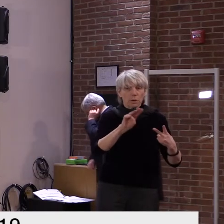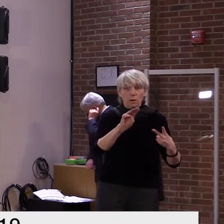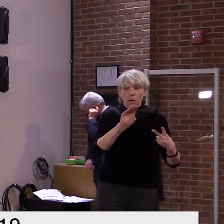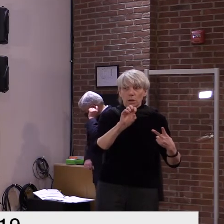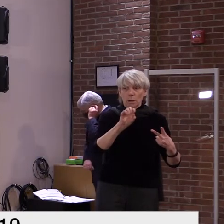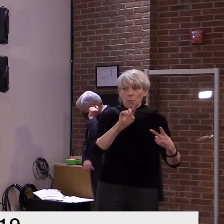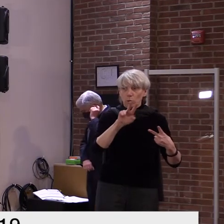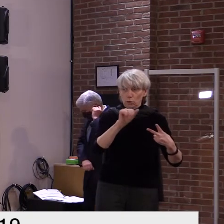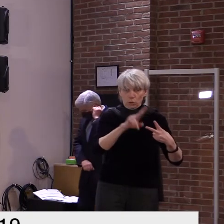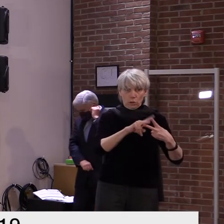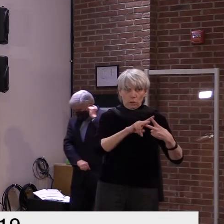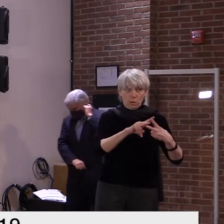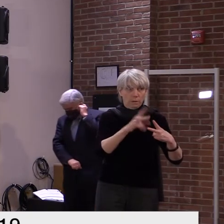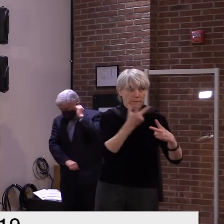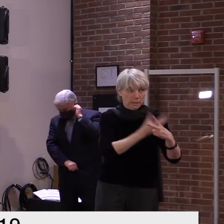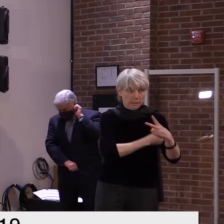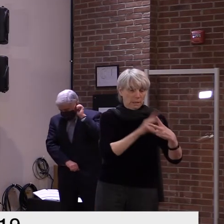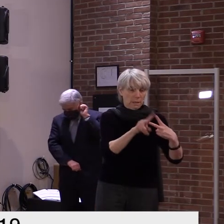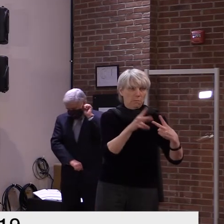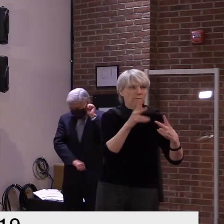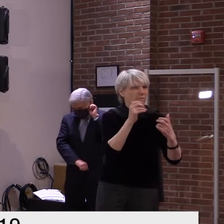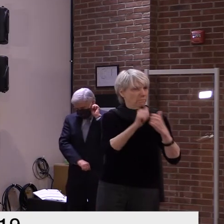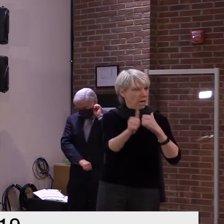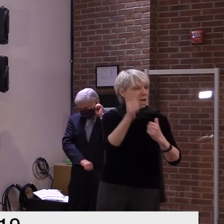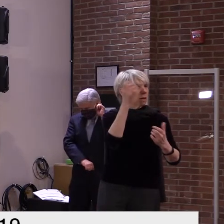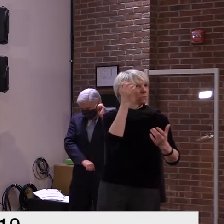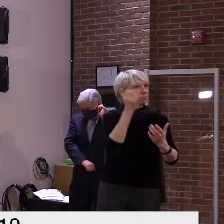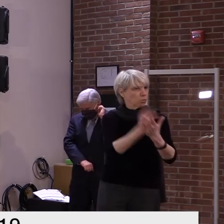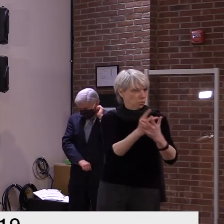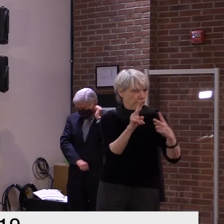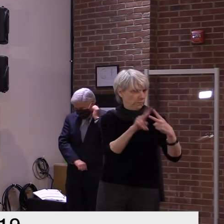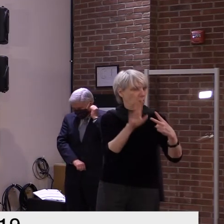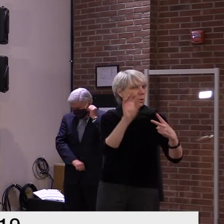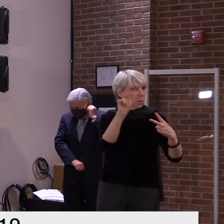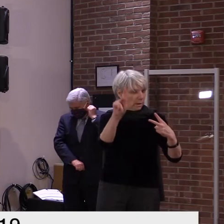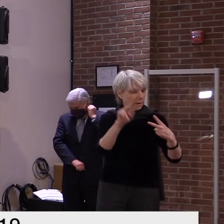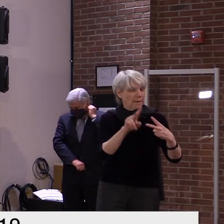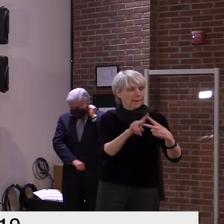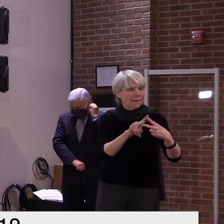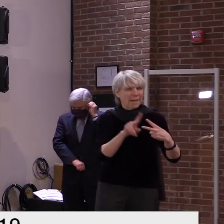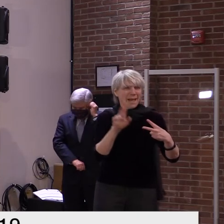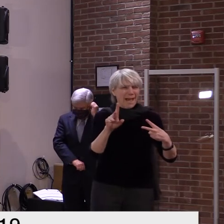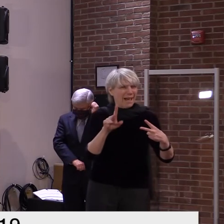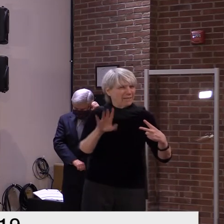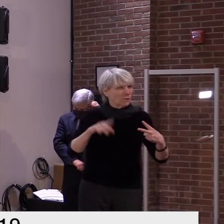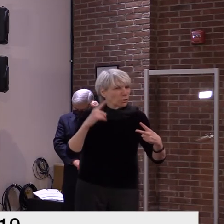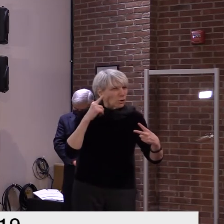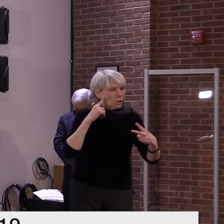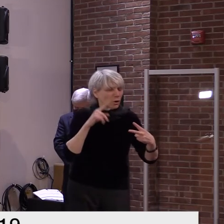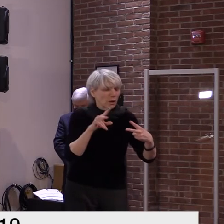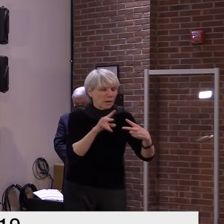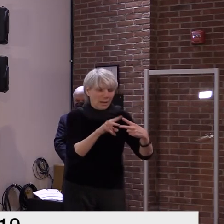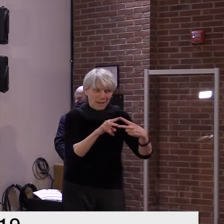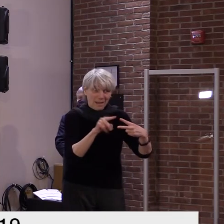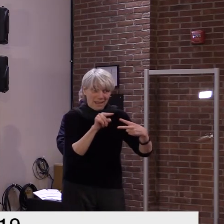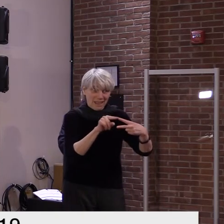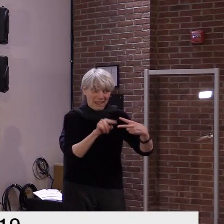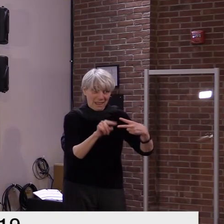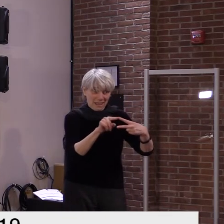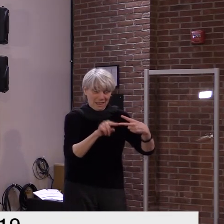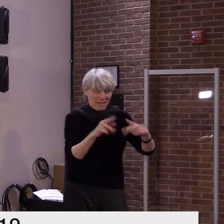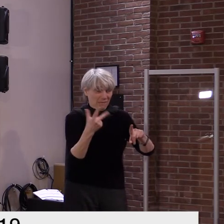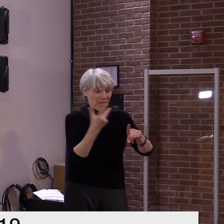Moderna and Pfizer, okay, what information could you sum up with the known